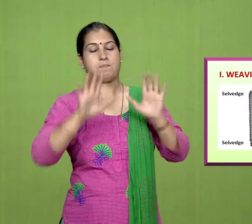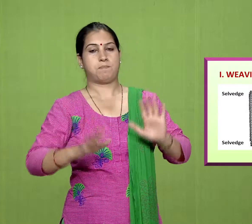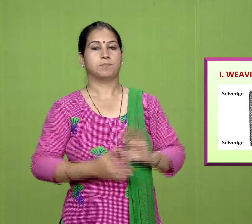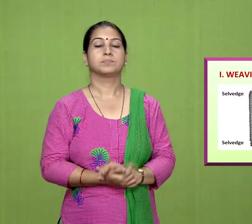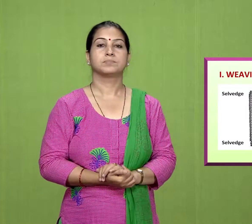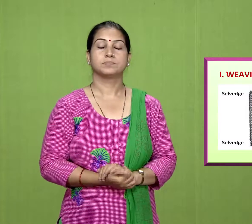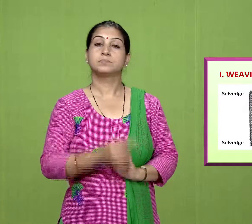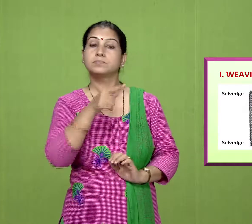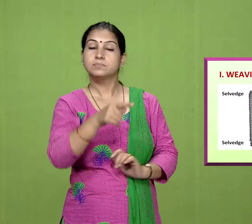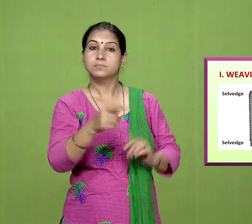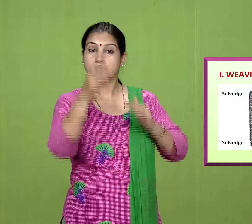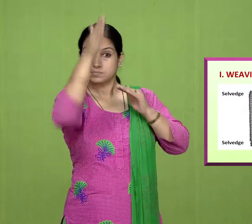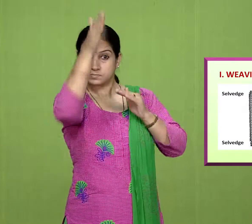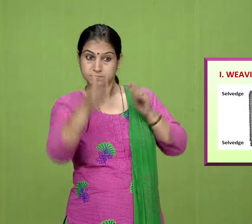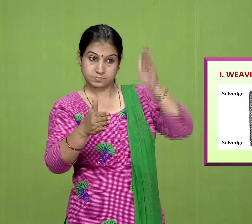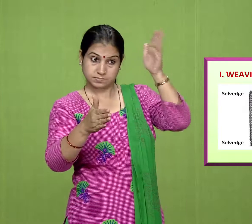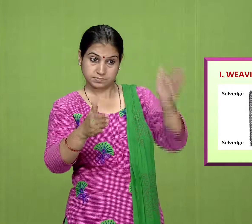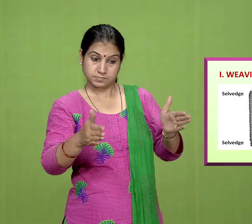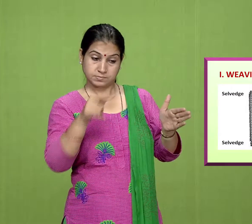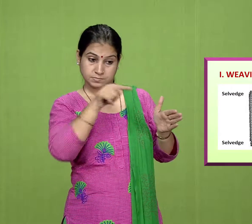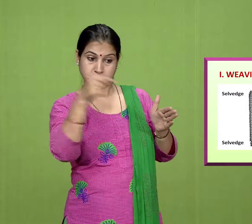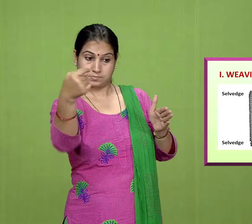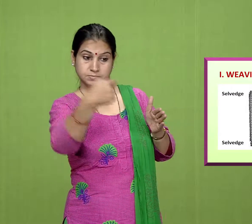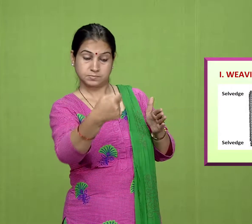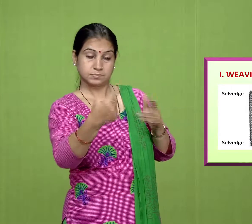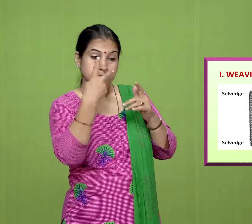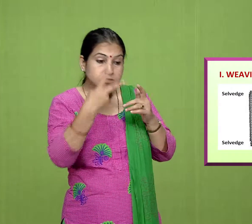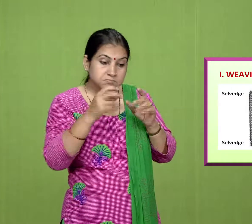which is the finished side of the fabric.